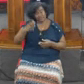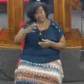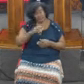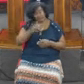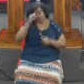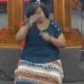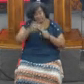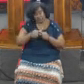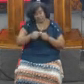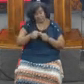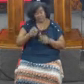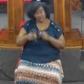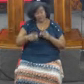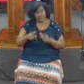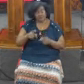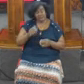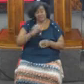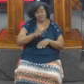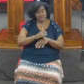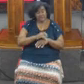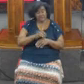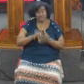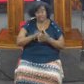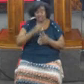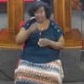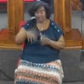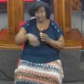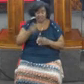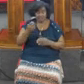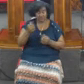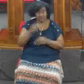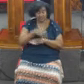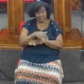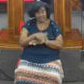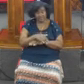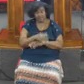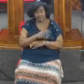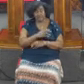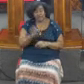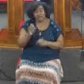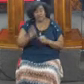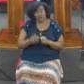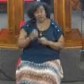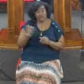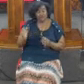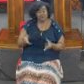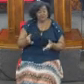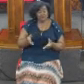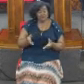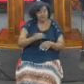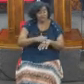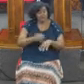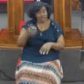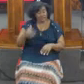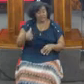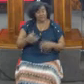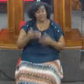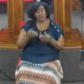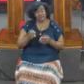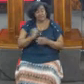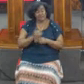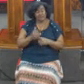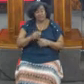the members of our church that you didn't see out today, that probably haven't seen for a couple of weeks. I want to encourage you to call them. Give them a call. Make sure